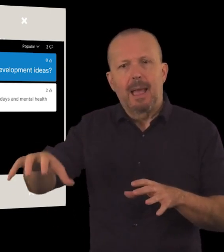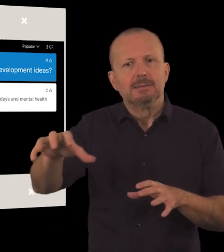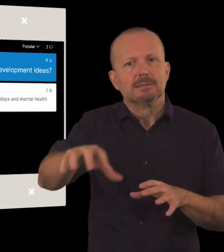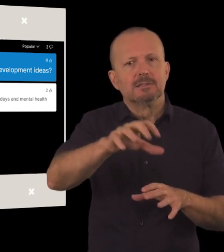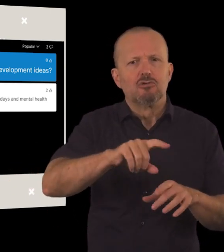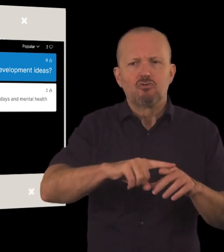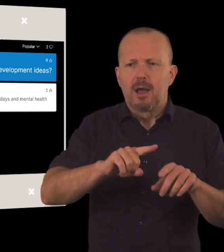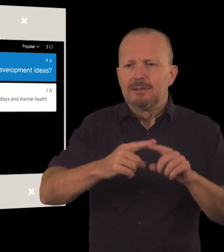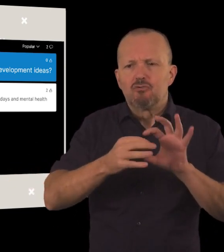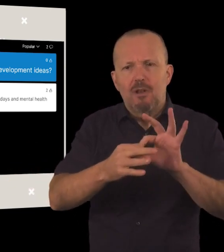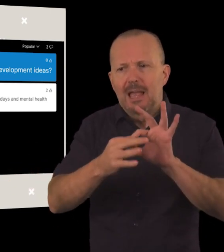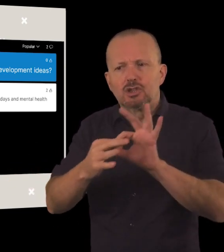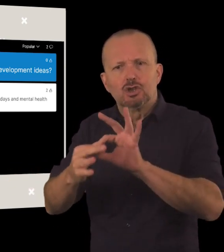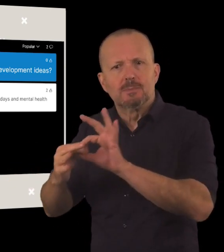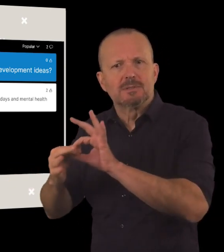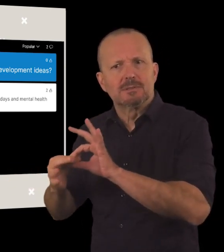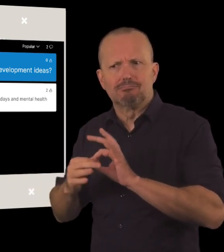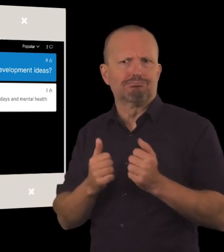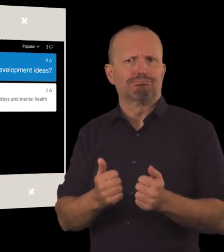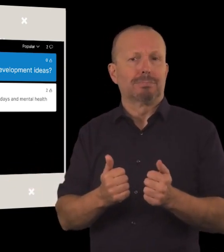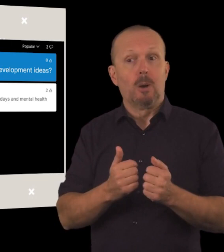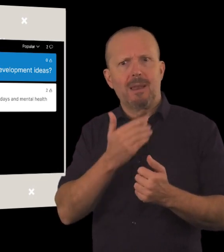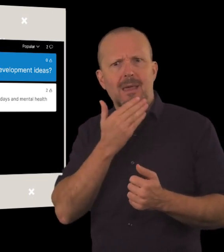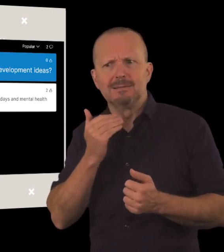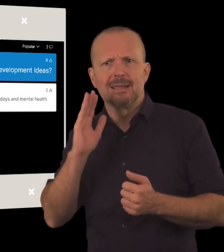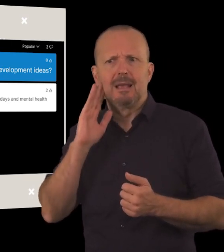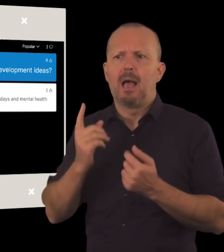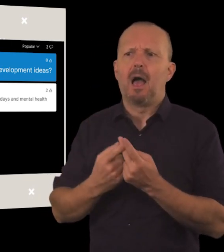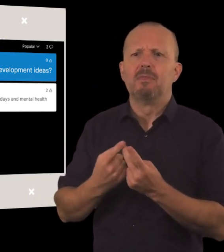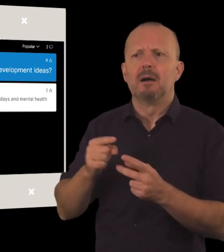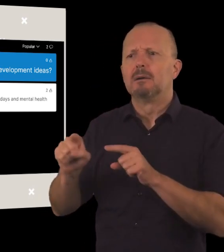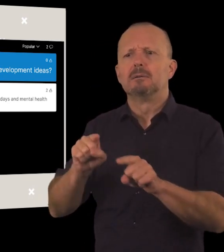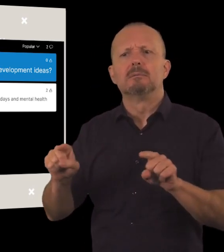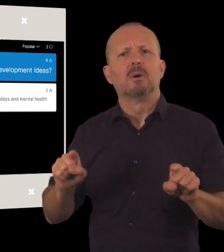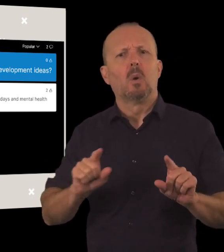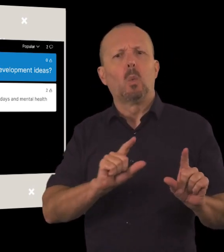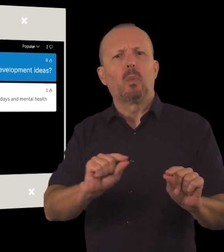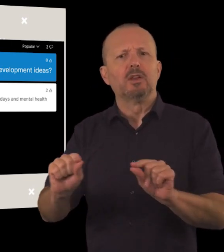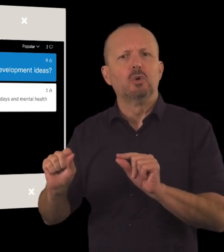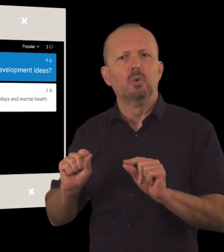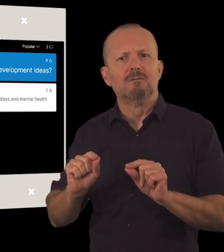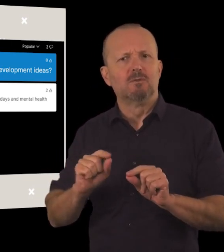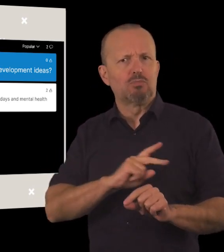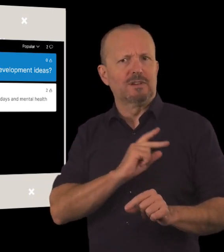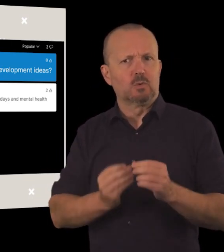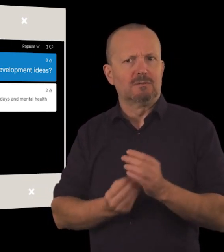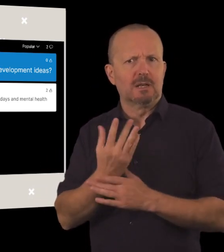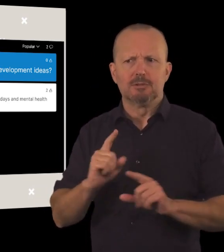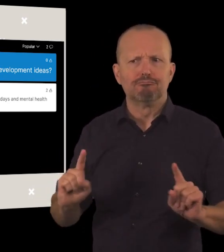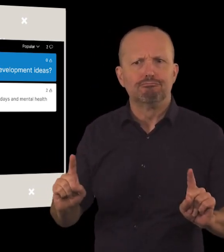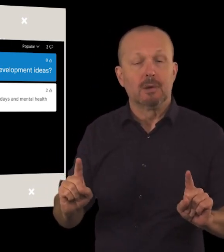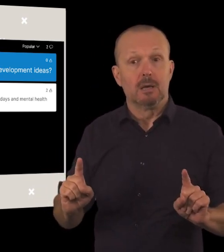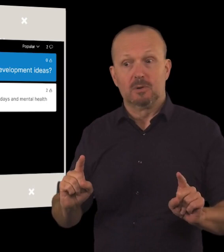other spaces find the time to prioritize it, discuss it, how spaces make it